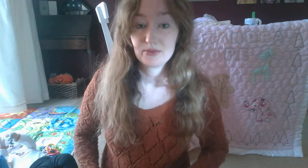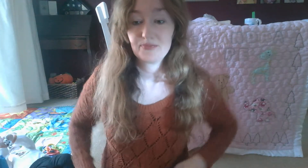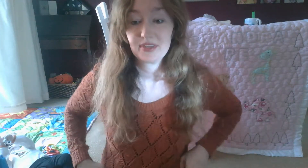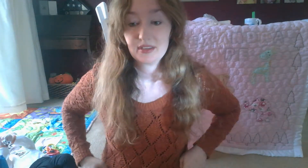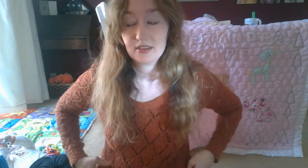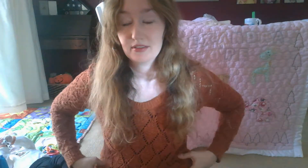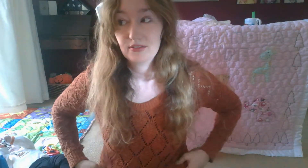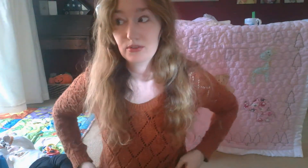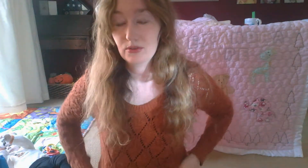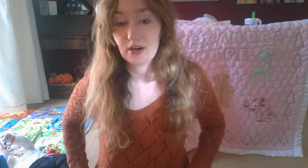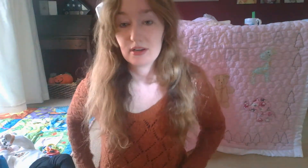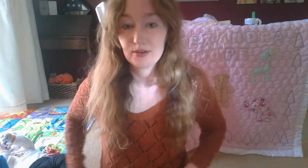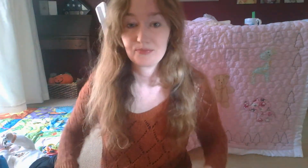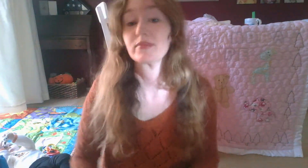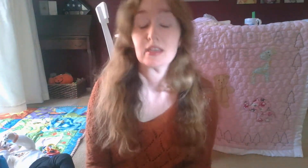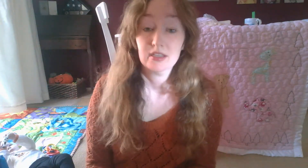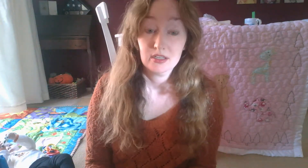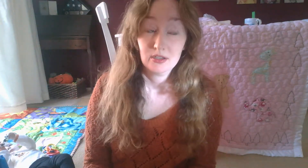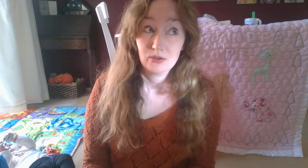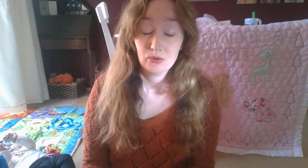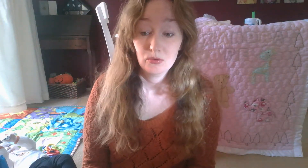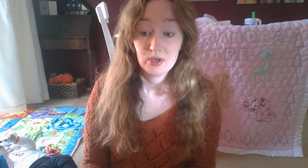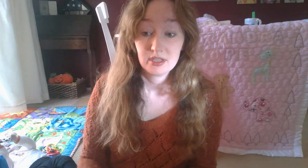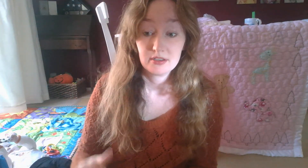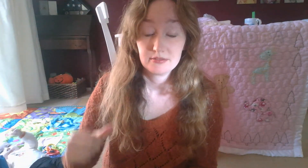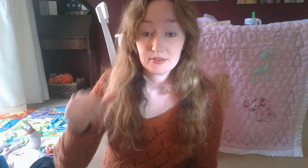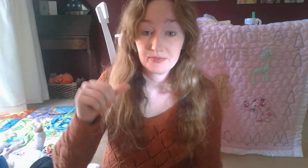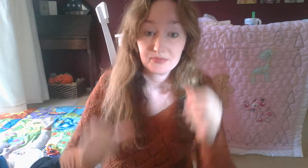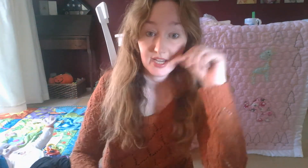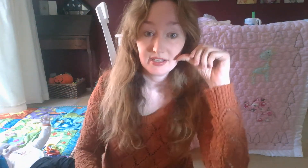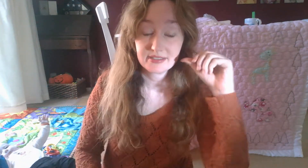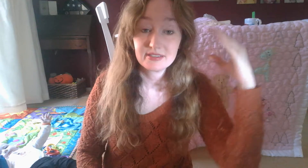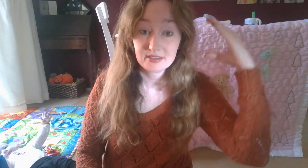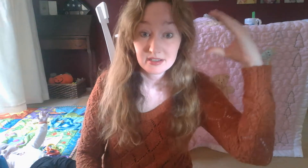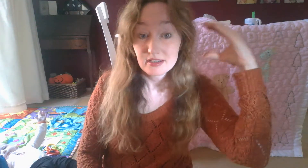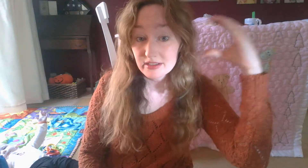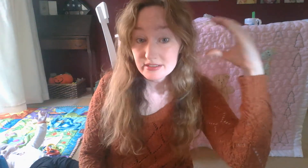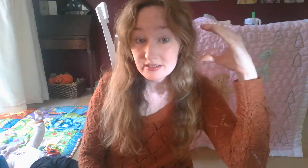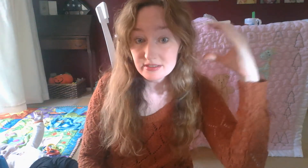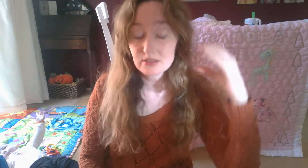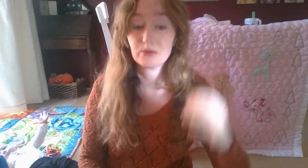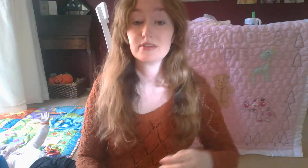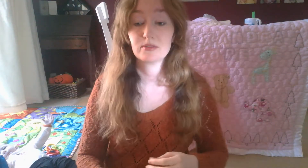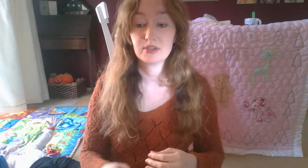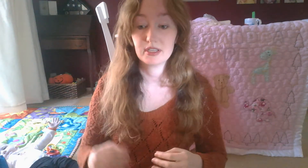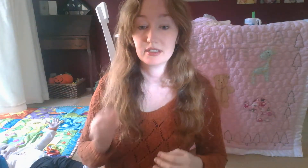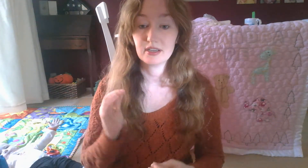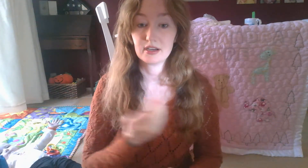So, if you are one of Alex's cousins or someone in